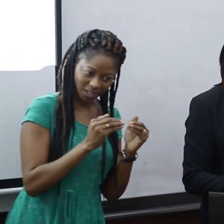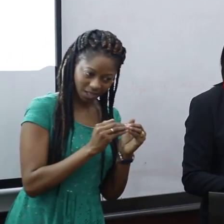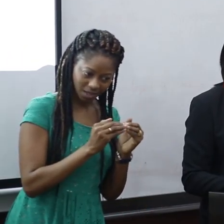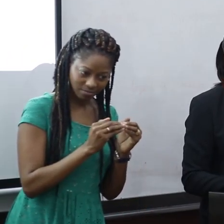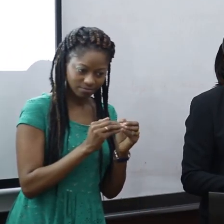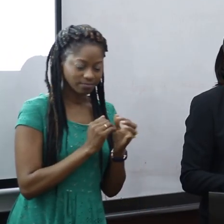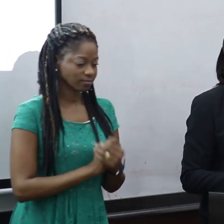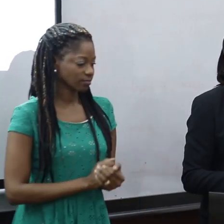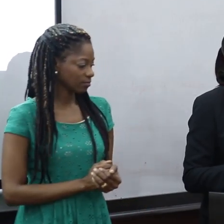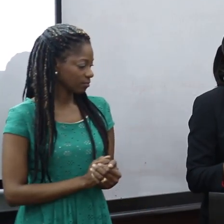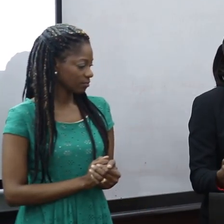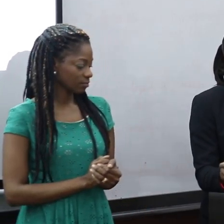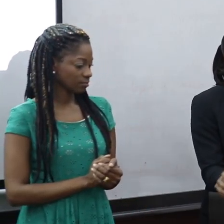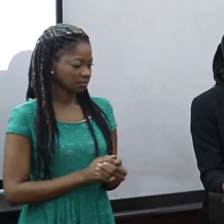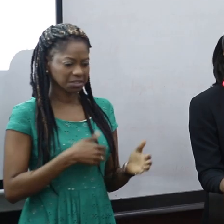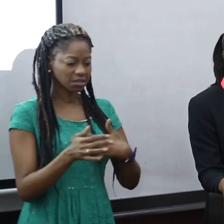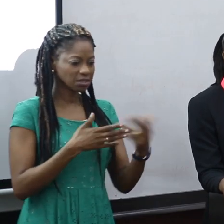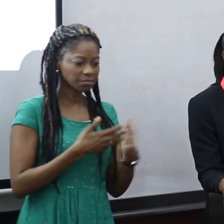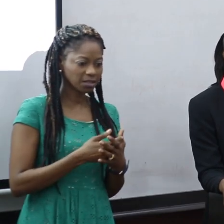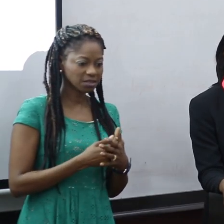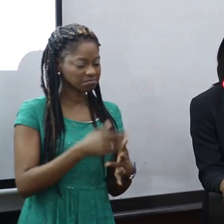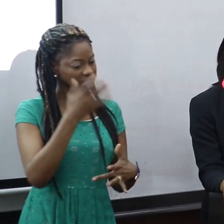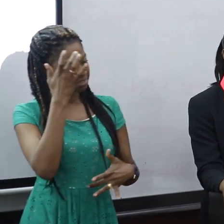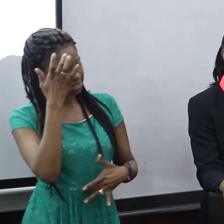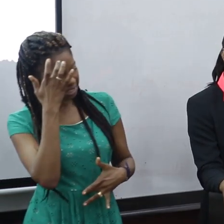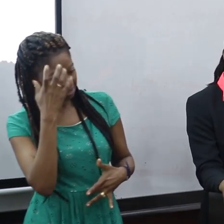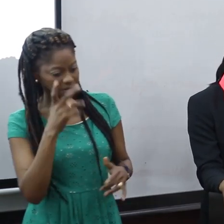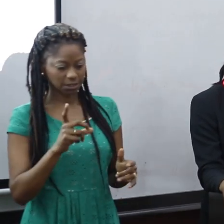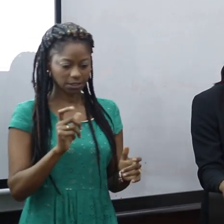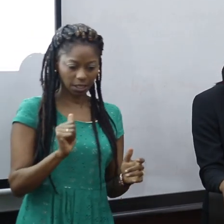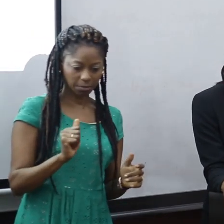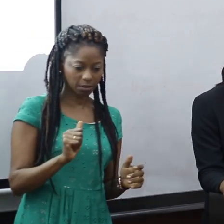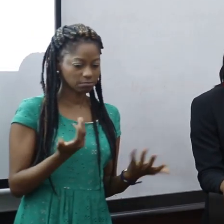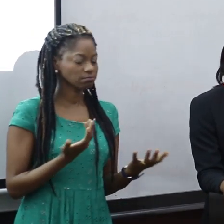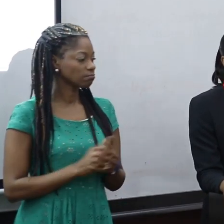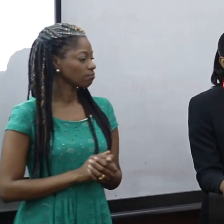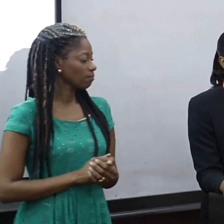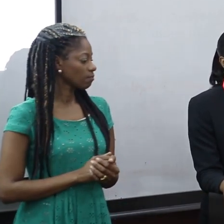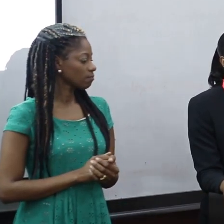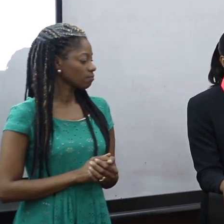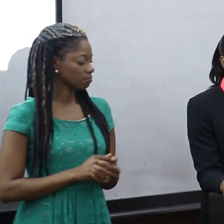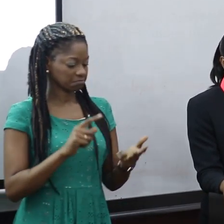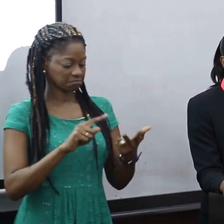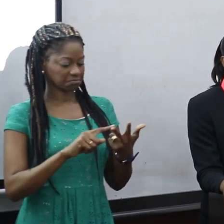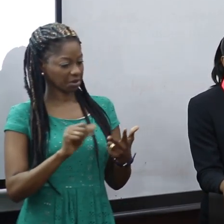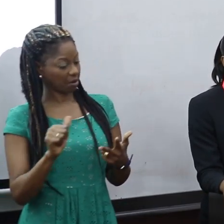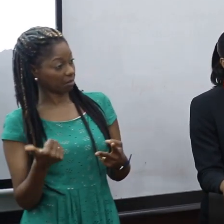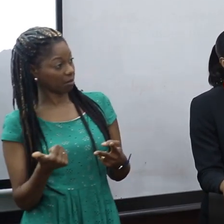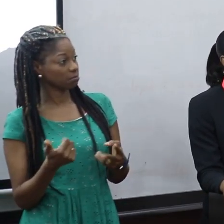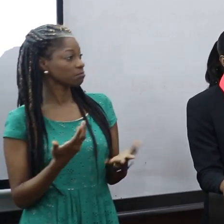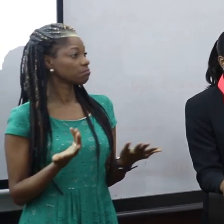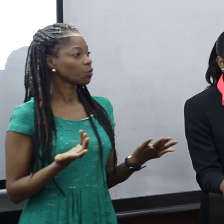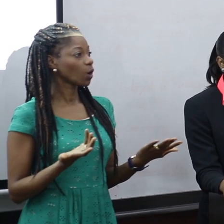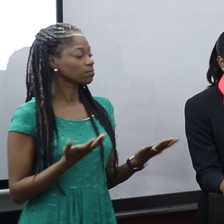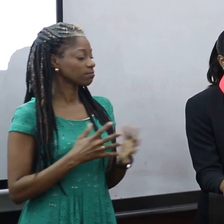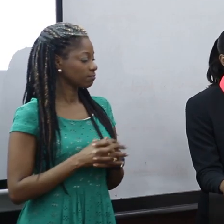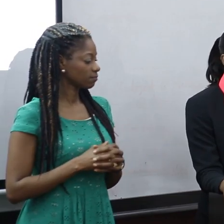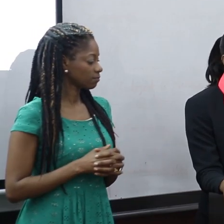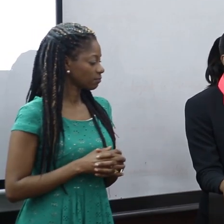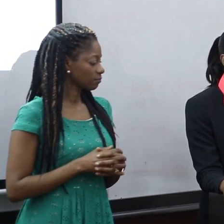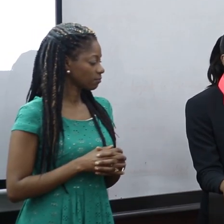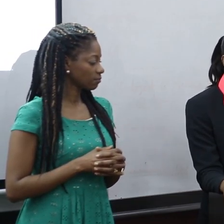any other person, regardless of mental or physical disability. On the other hand, the CRPD recognizes that in order to